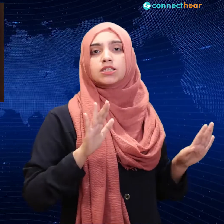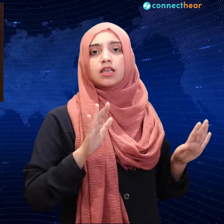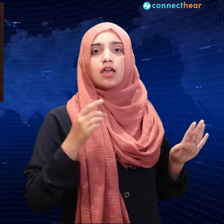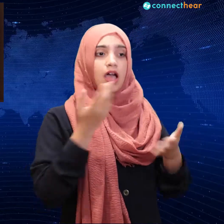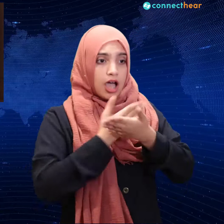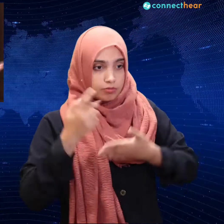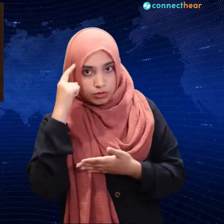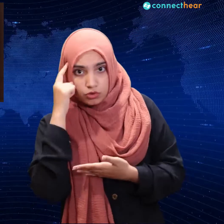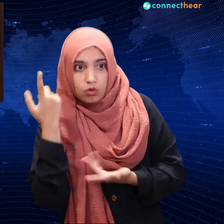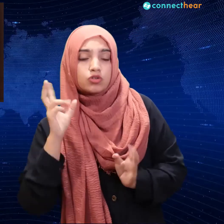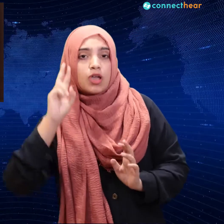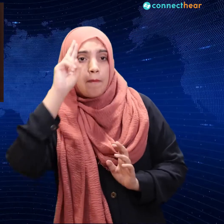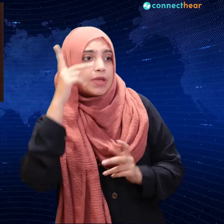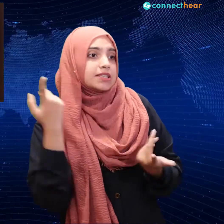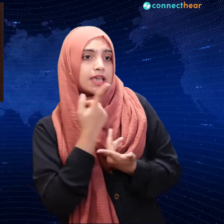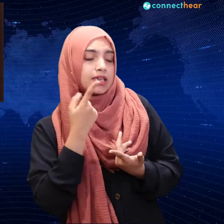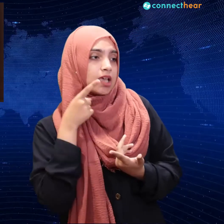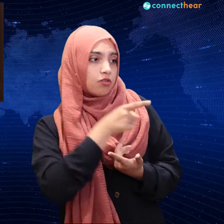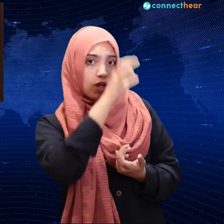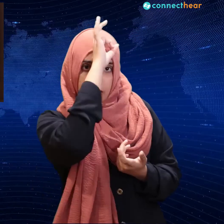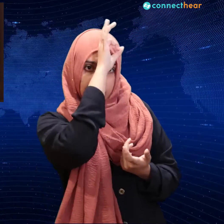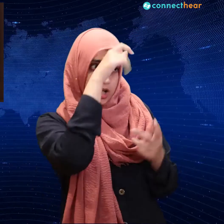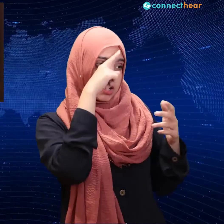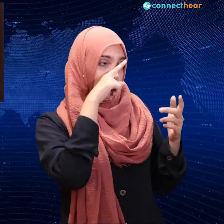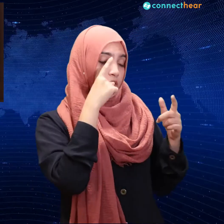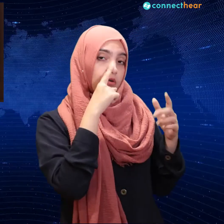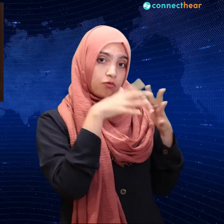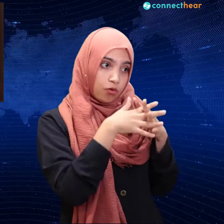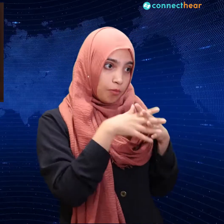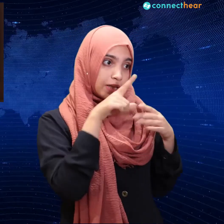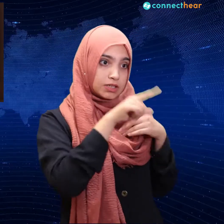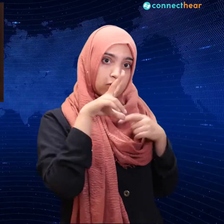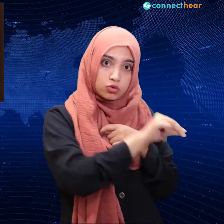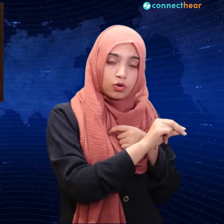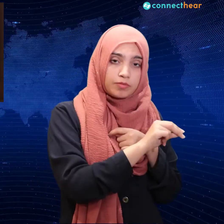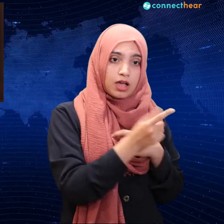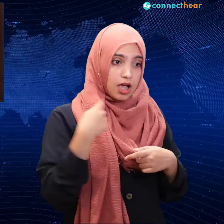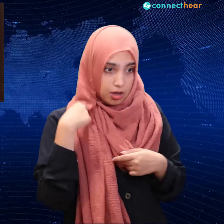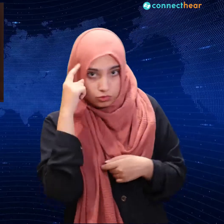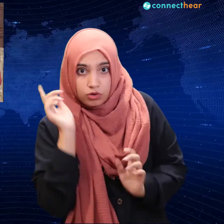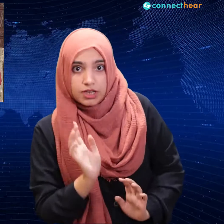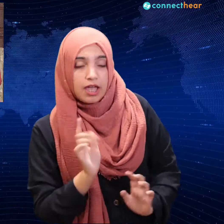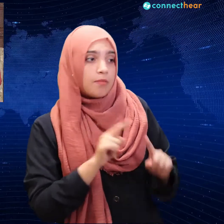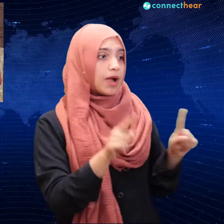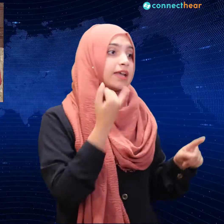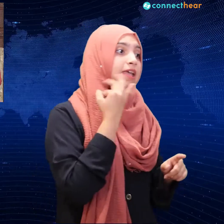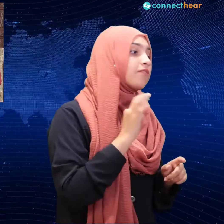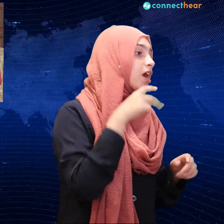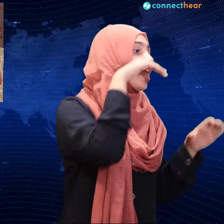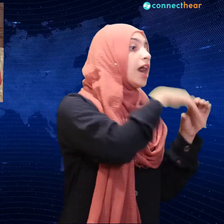that someone from outside will give Afghan women rights. Afghan women are strong. Give them time. They will get their